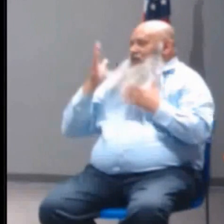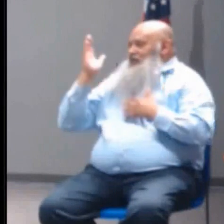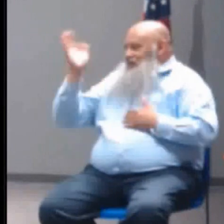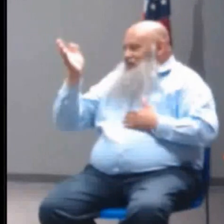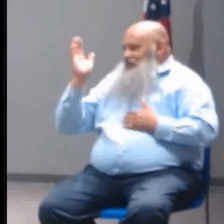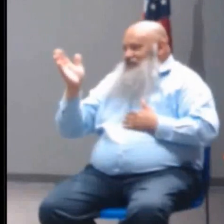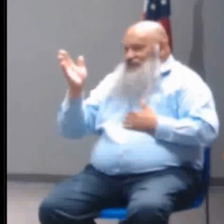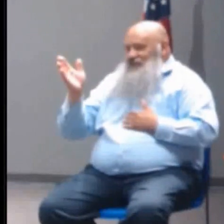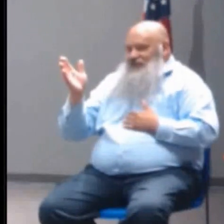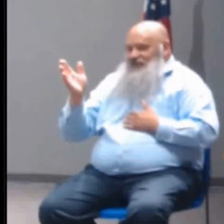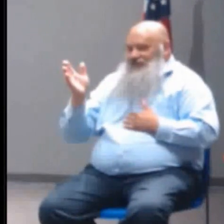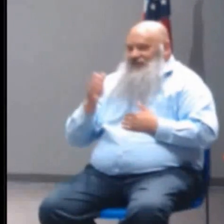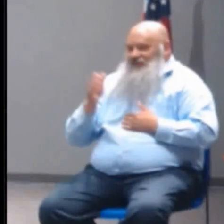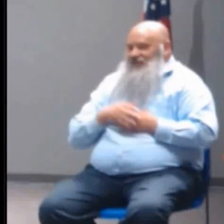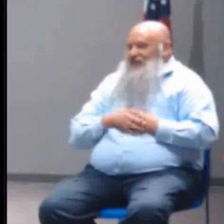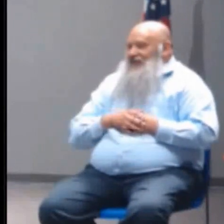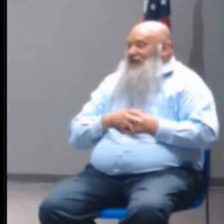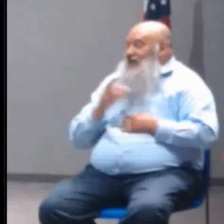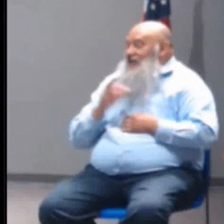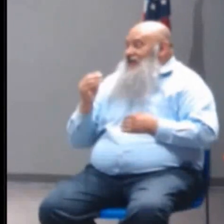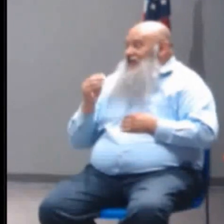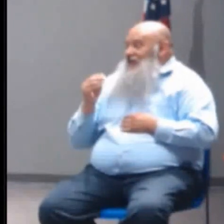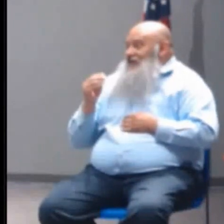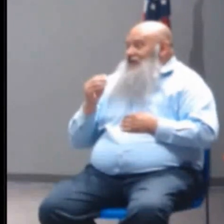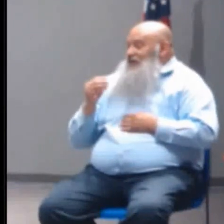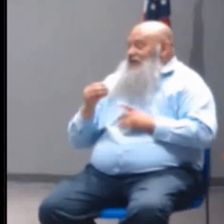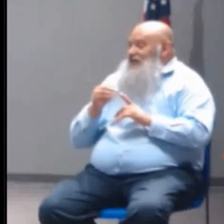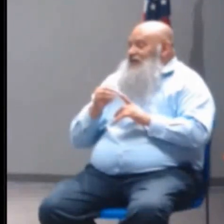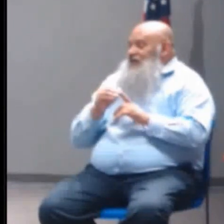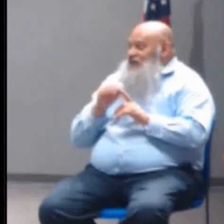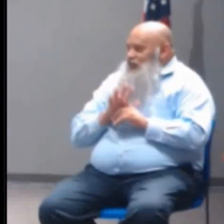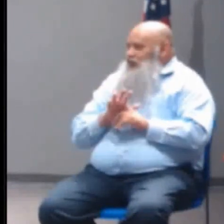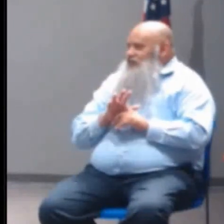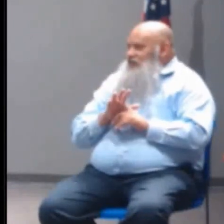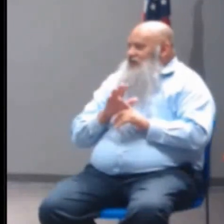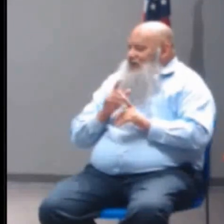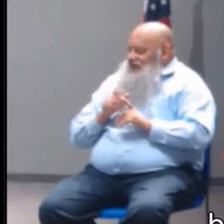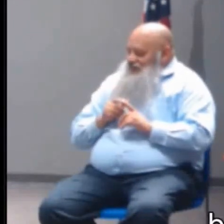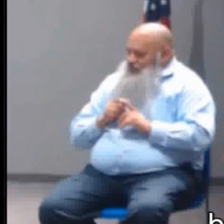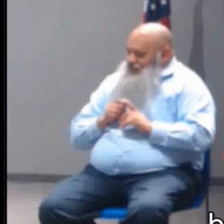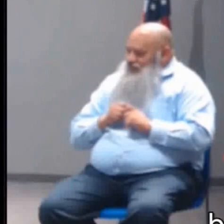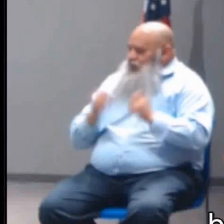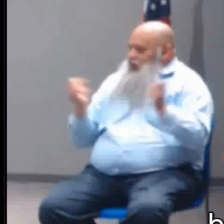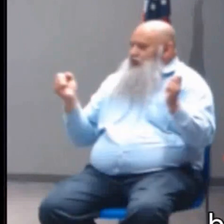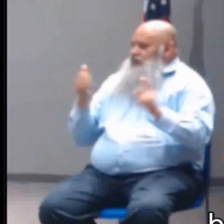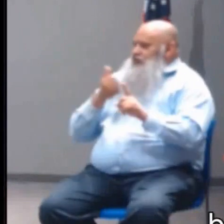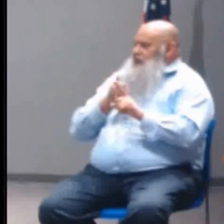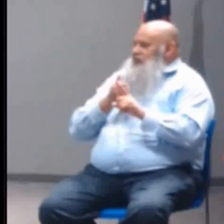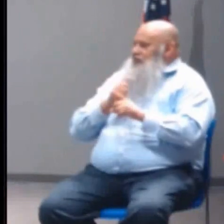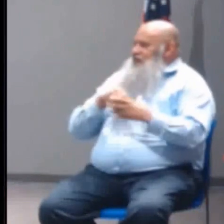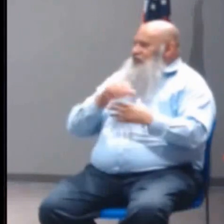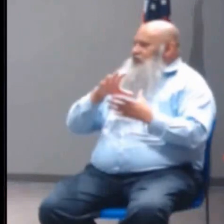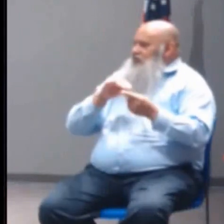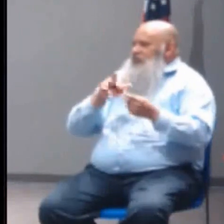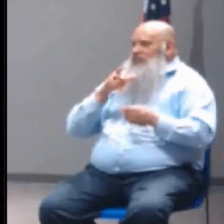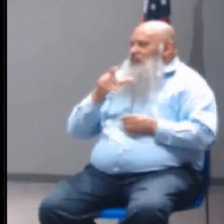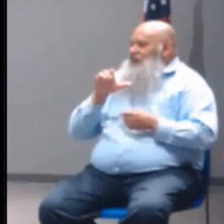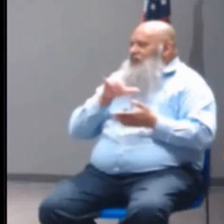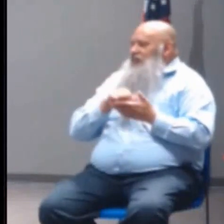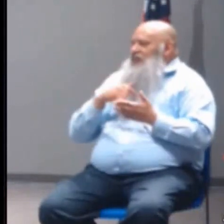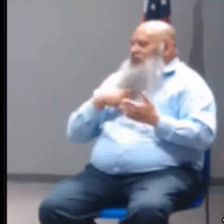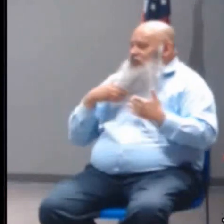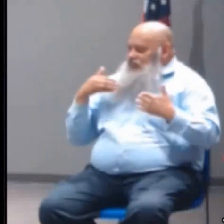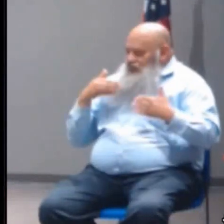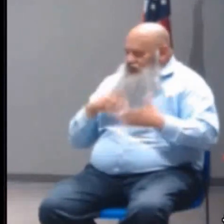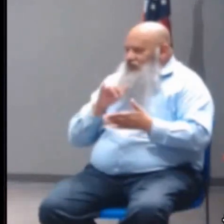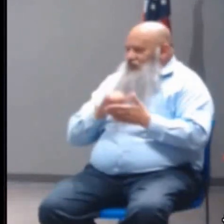out. Presentation and exposing yourself and your story, because you didn't have to do that. So we appreciate it. And I